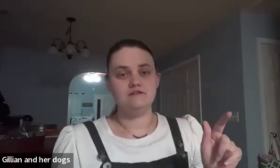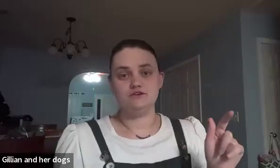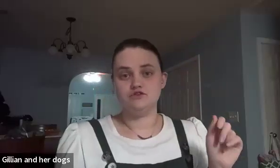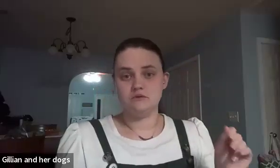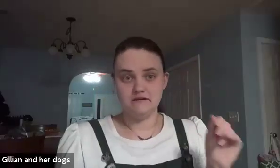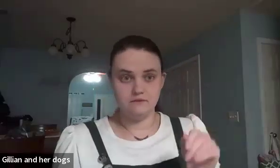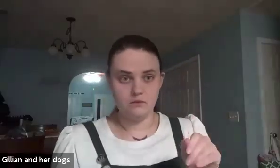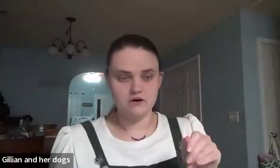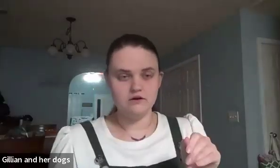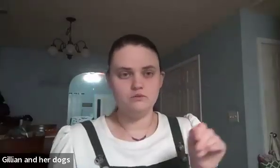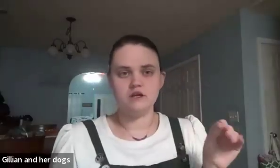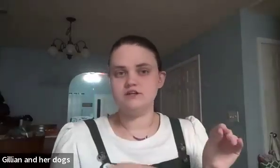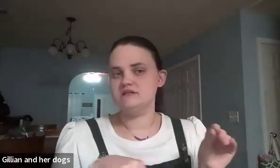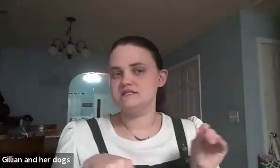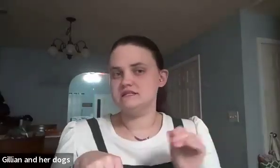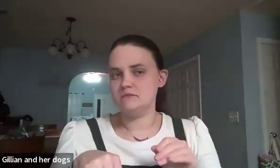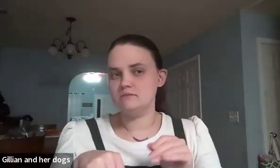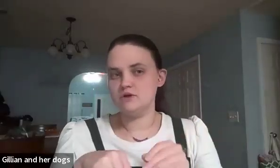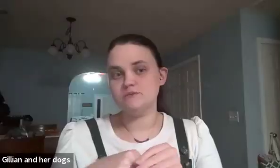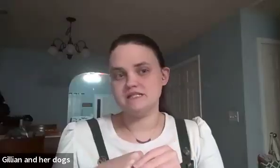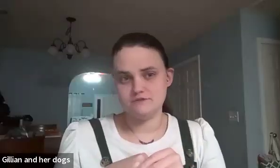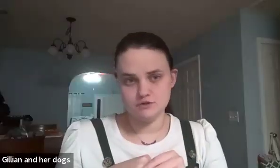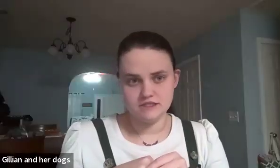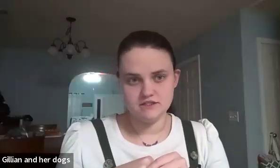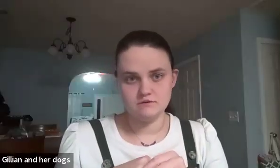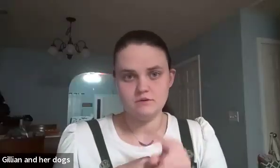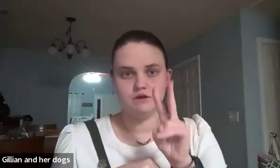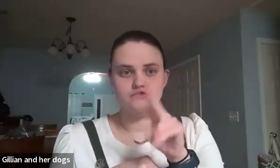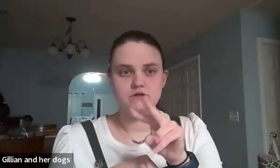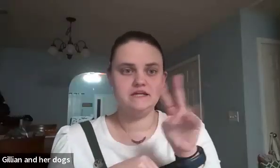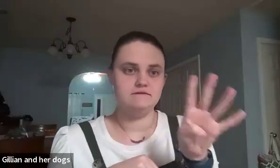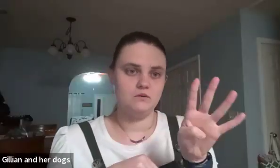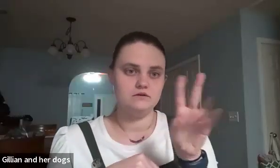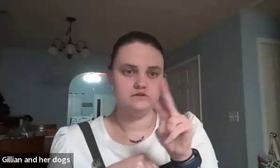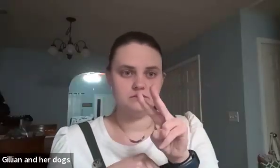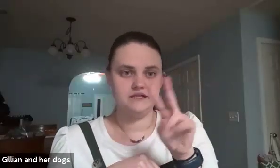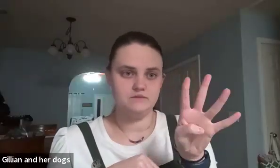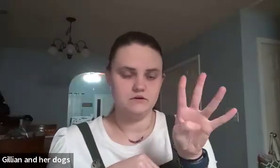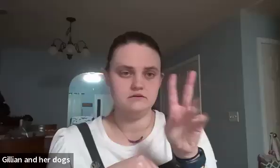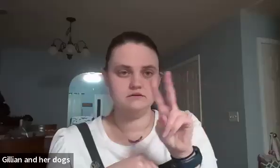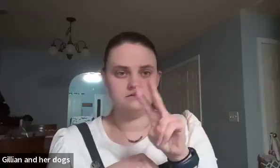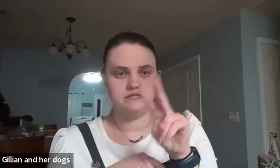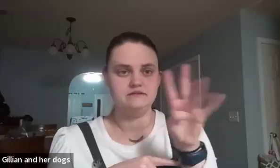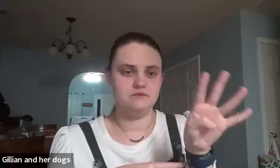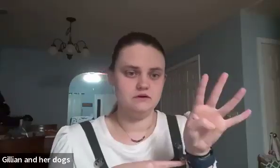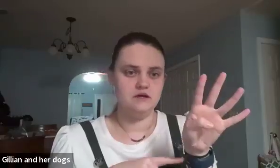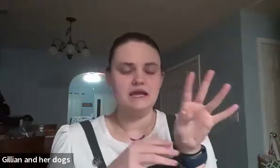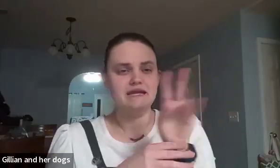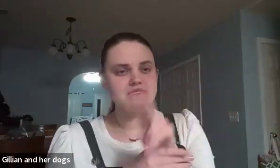Then for 24, we're going to do a similar motion we did for 22 where we go 24, 24, 24. It is